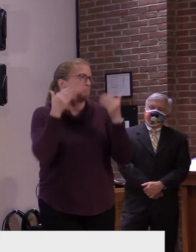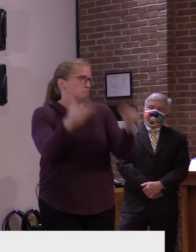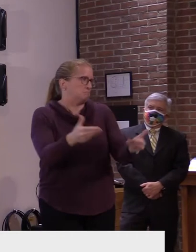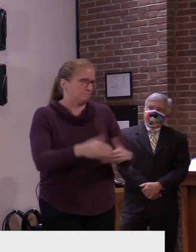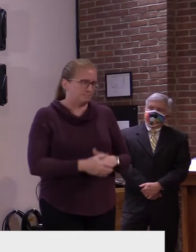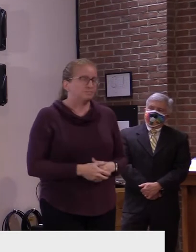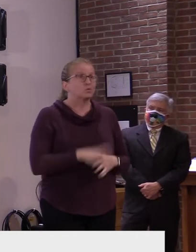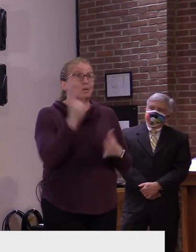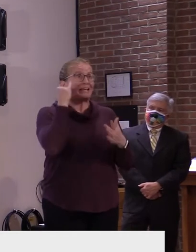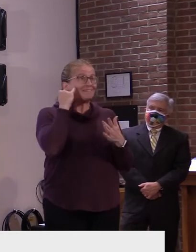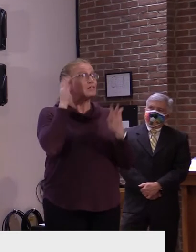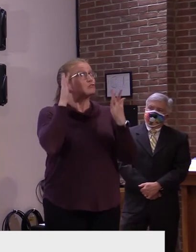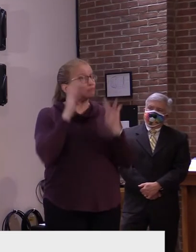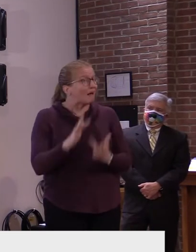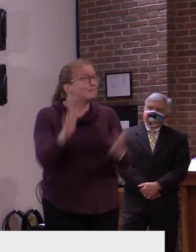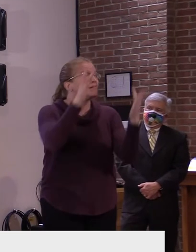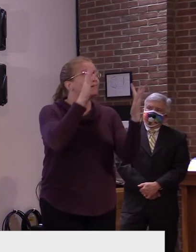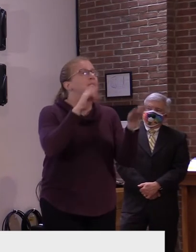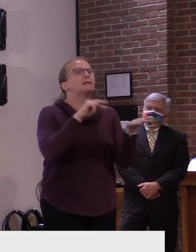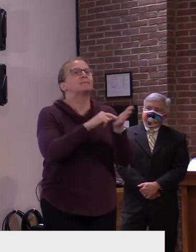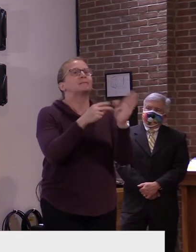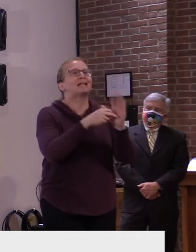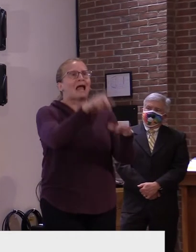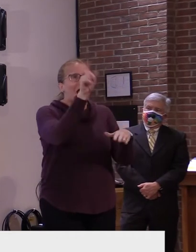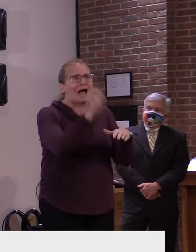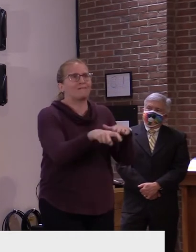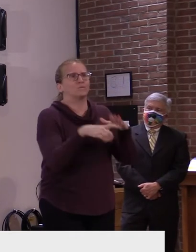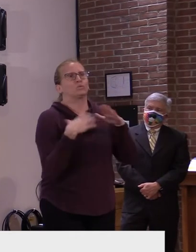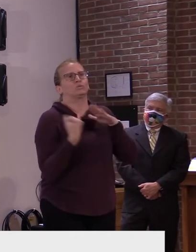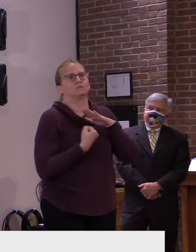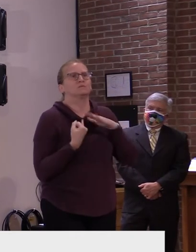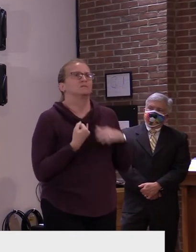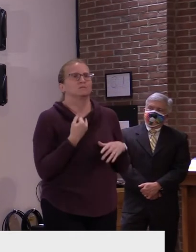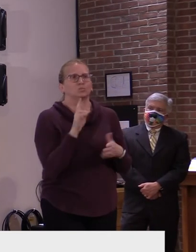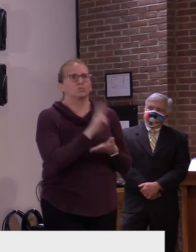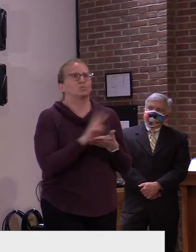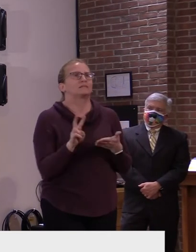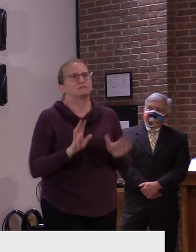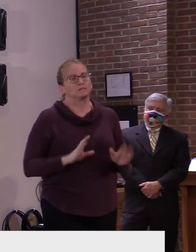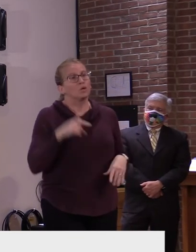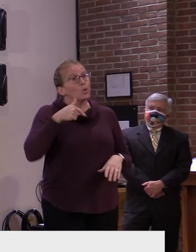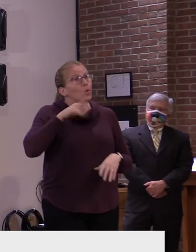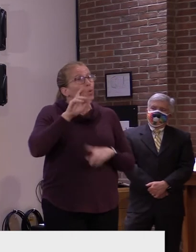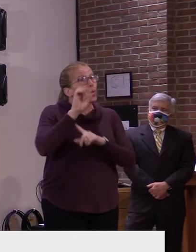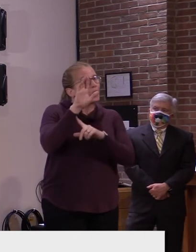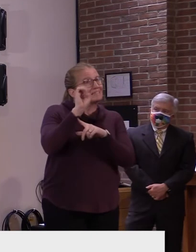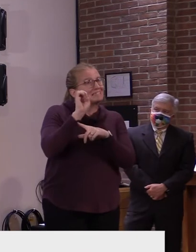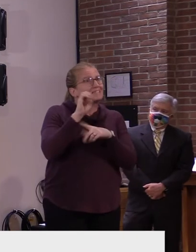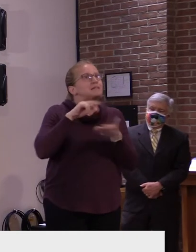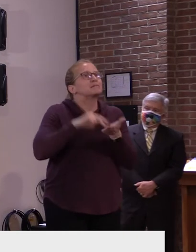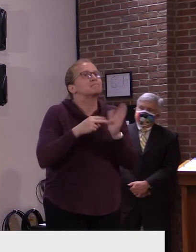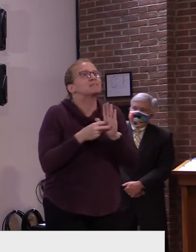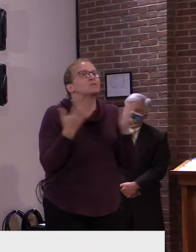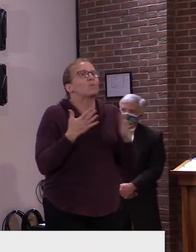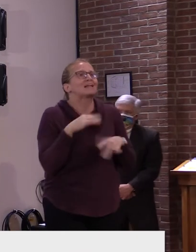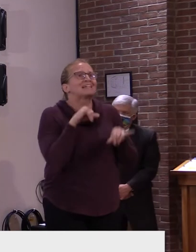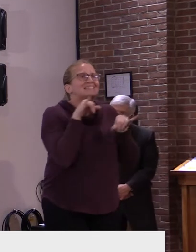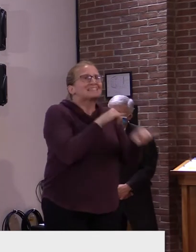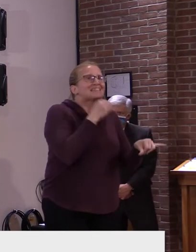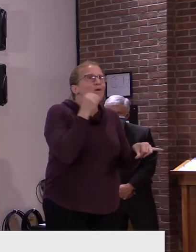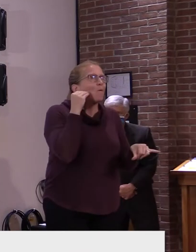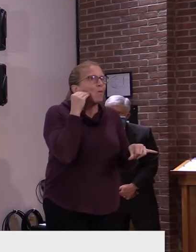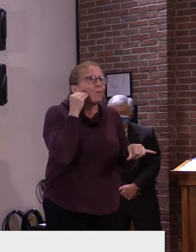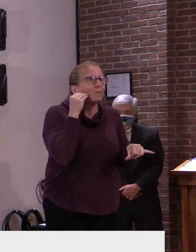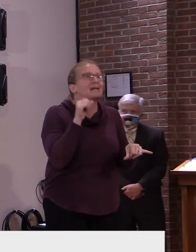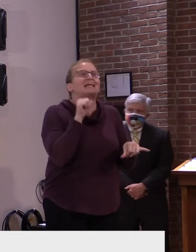just to reiterate what quarantine means that means staying home and away from other people for 14 days